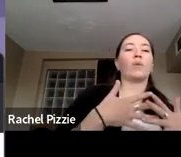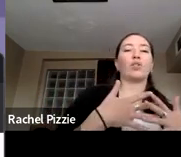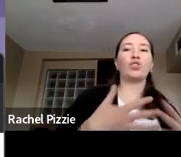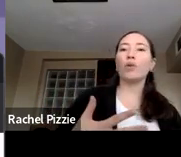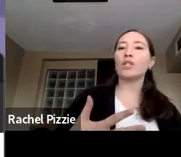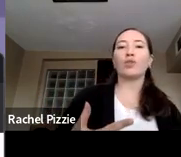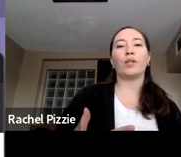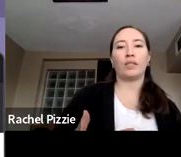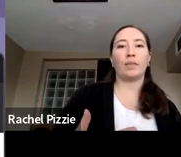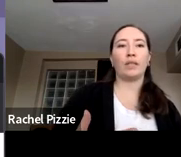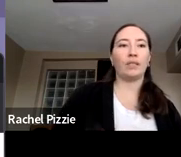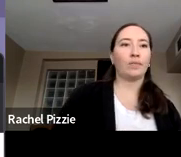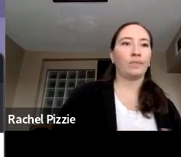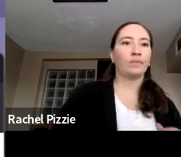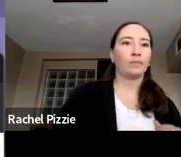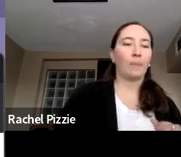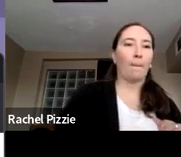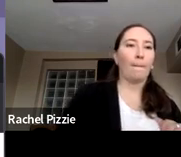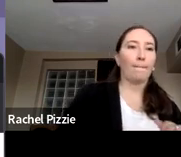it, I want to show it to participants.